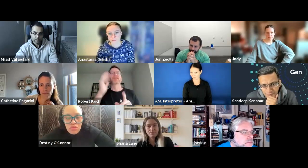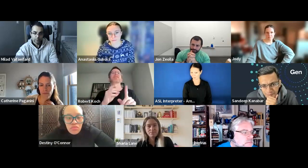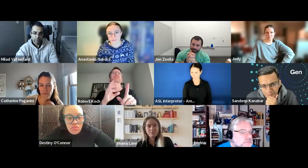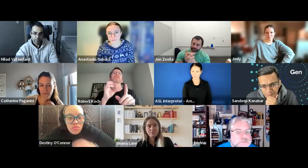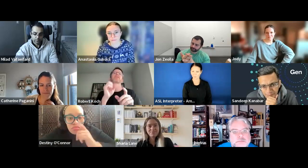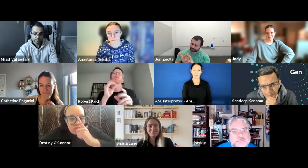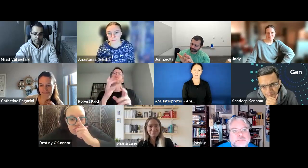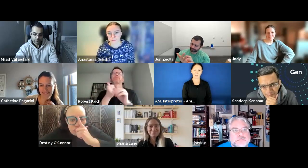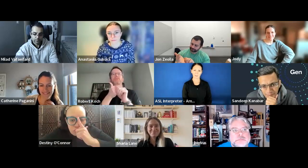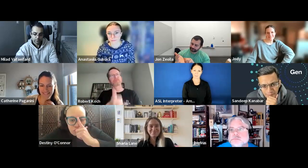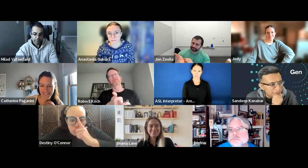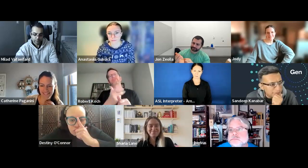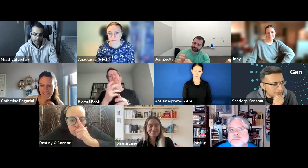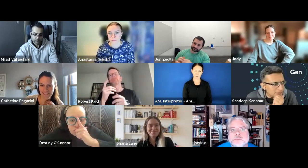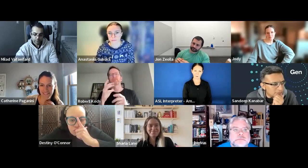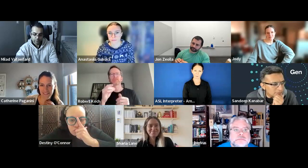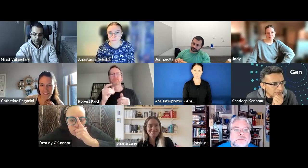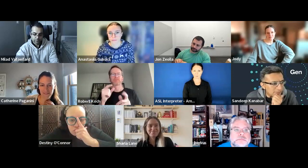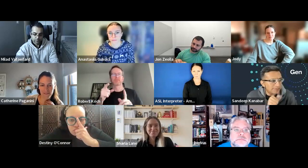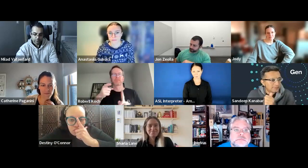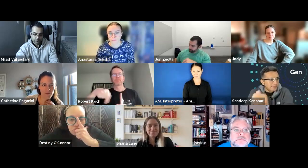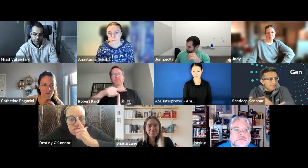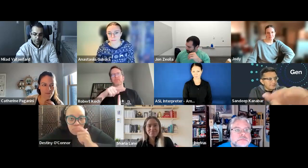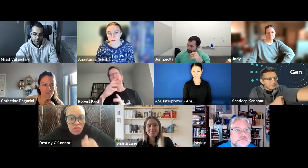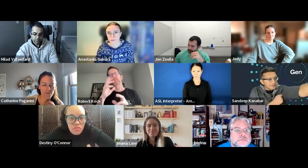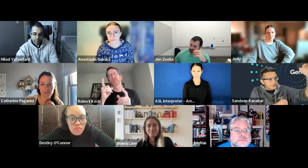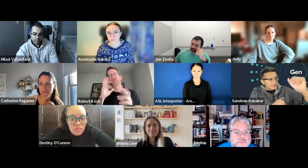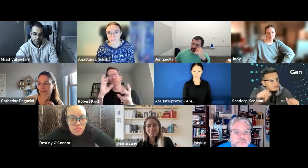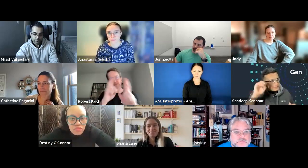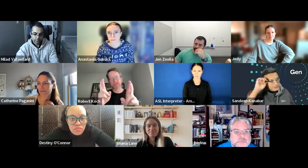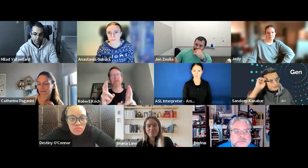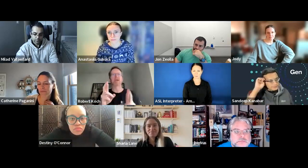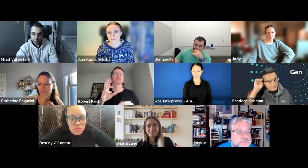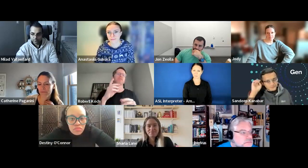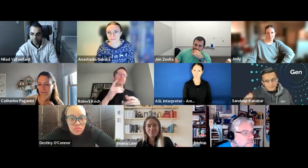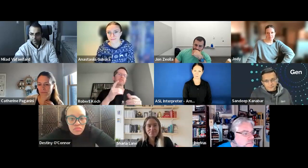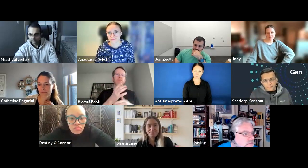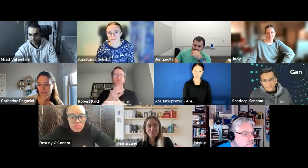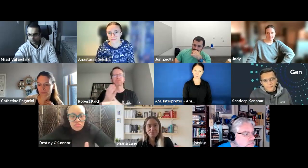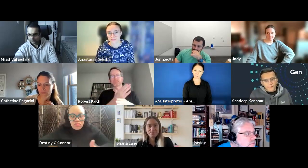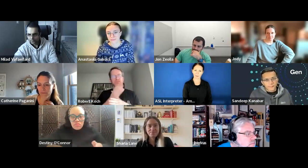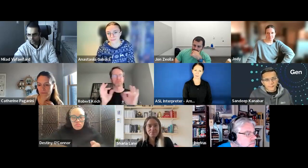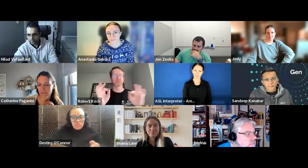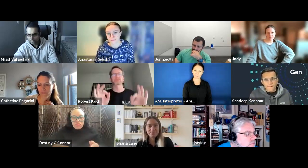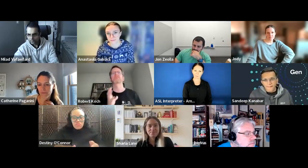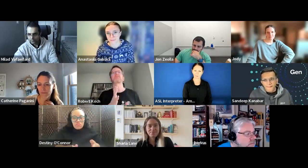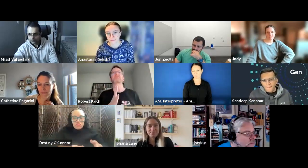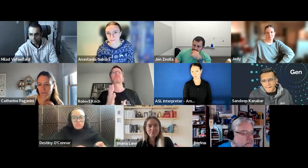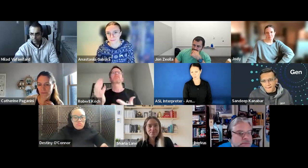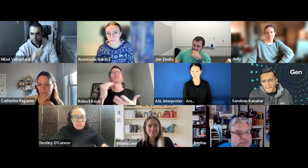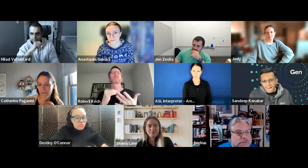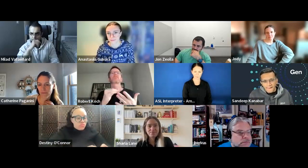behave yourselves. As you're aware, make sure that we adhere to the, respectful